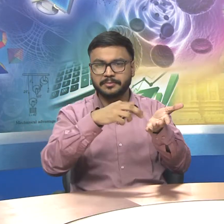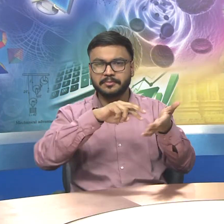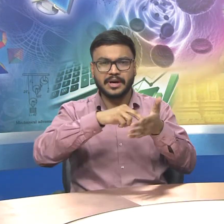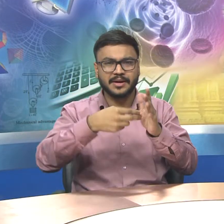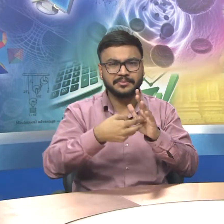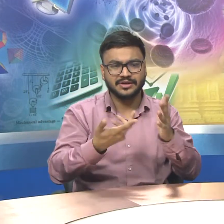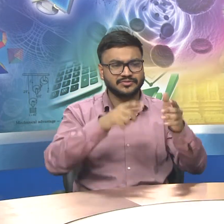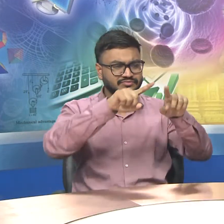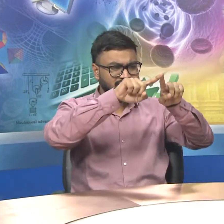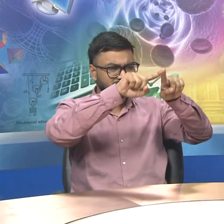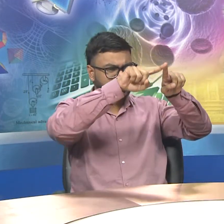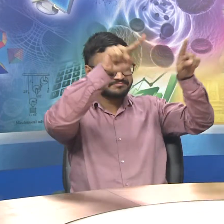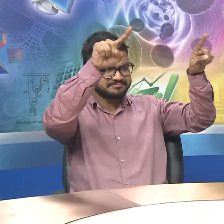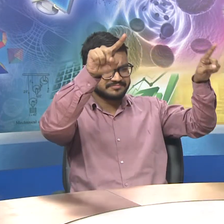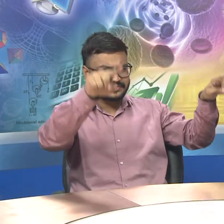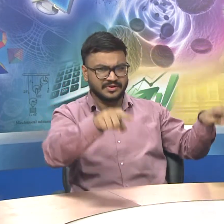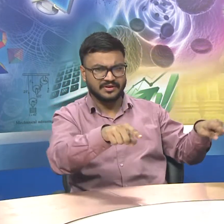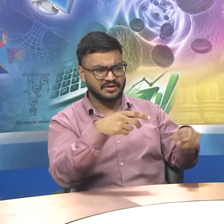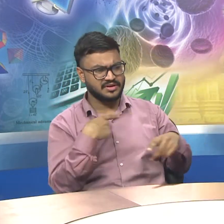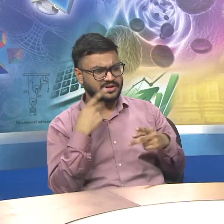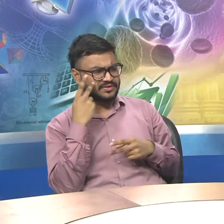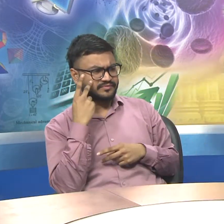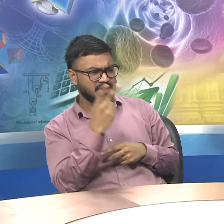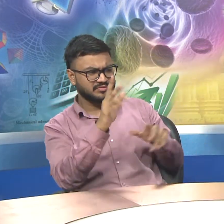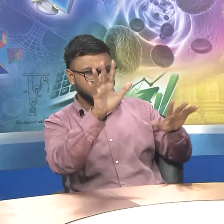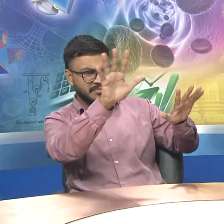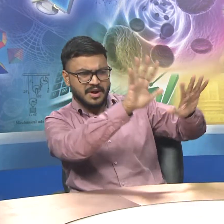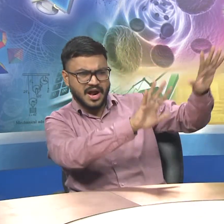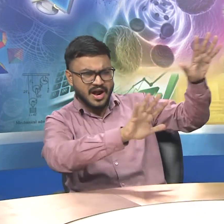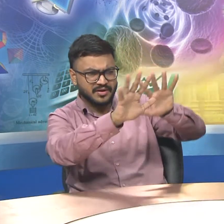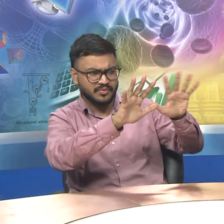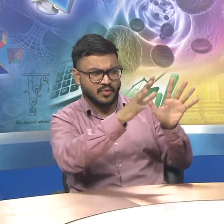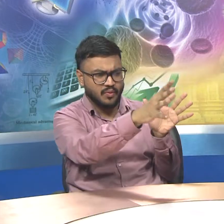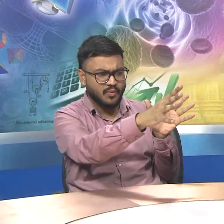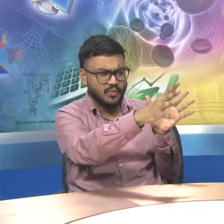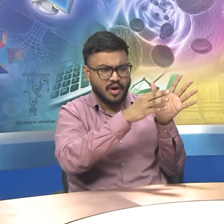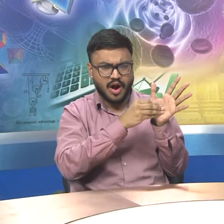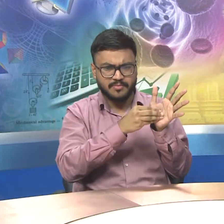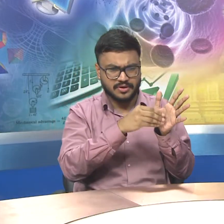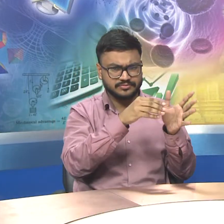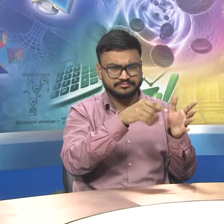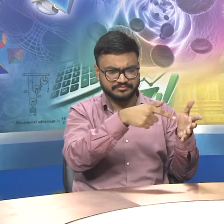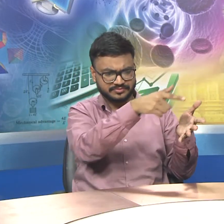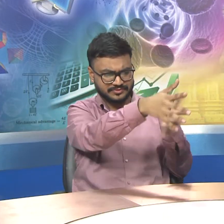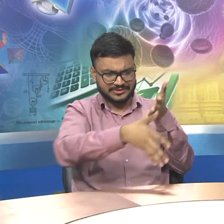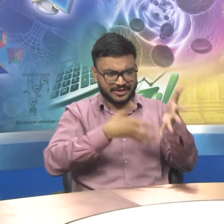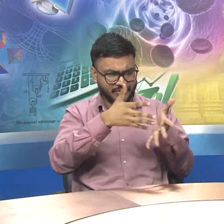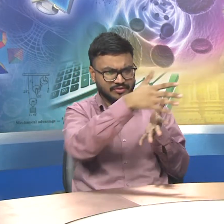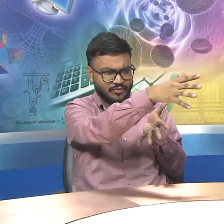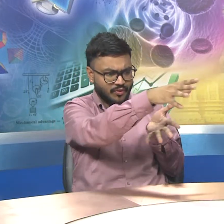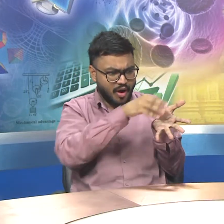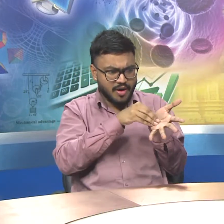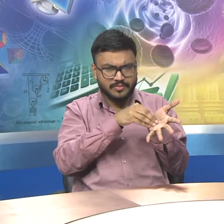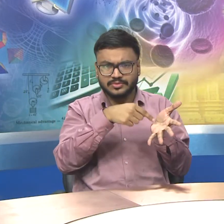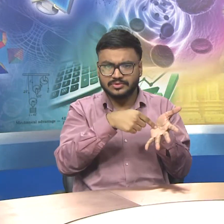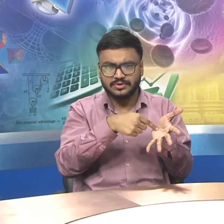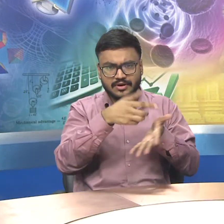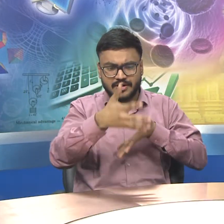In this, we know about two topics. First is iconic and the second is